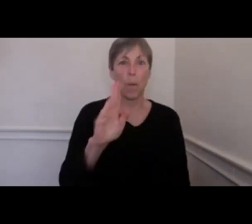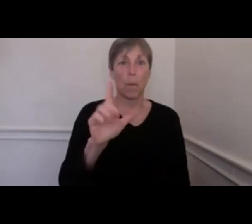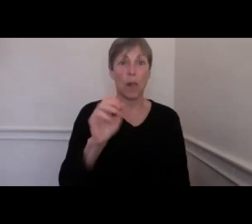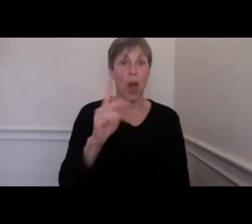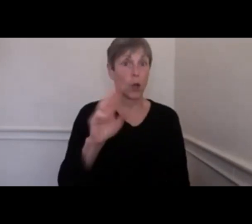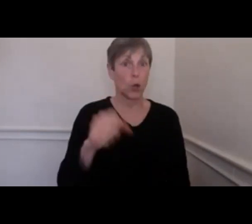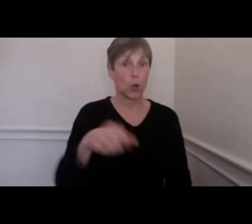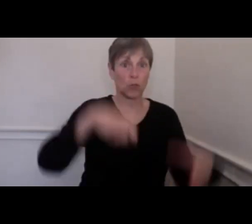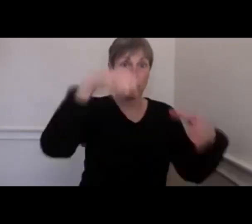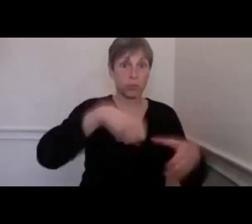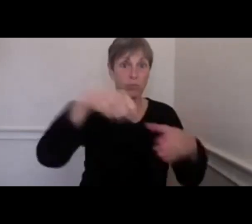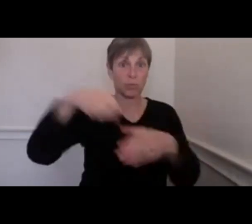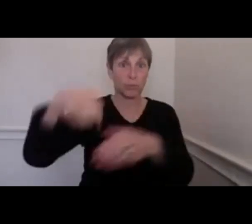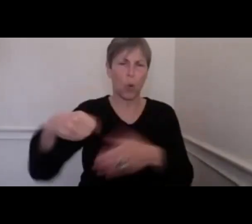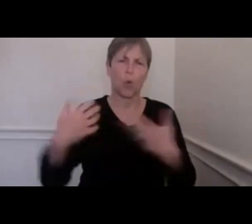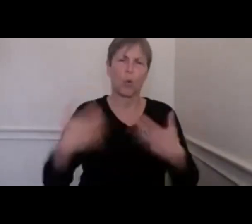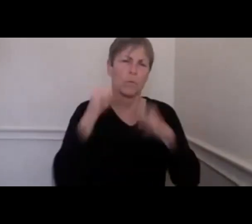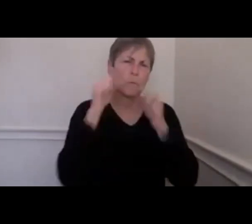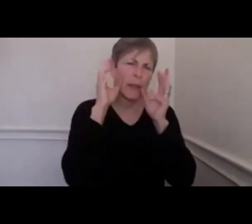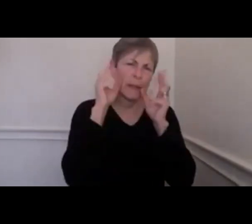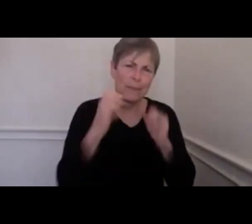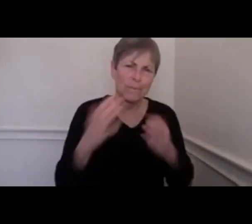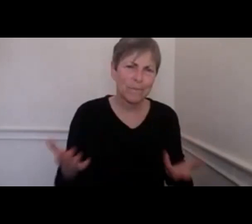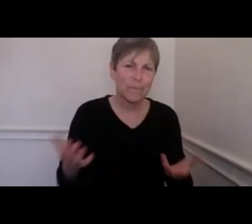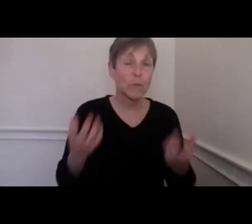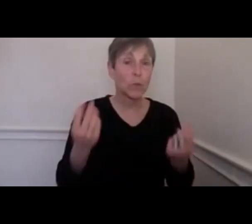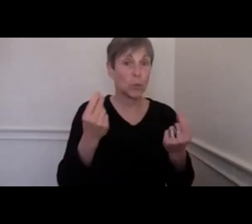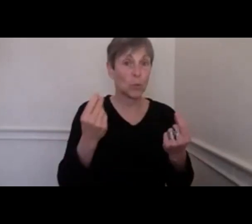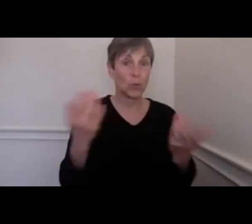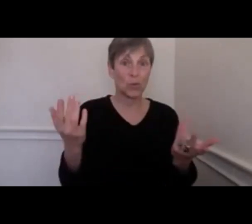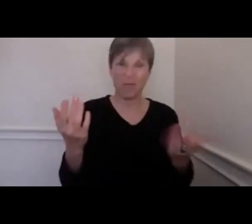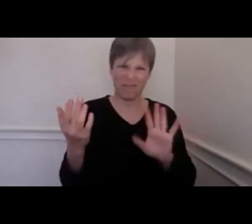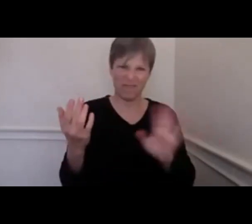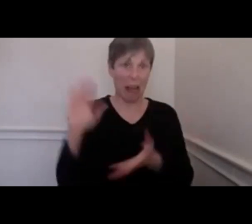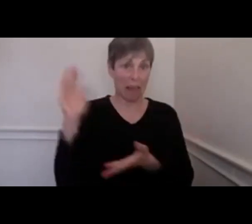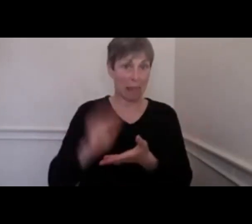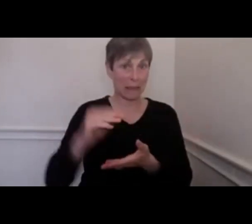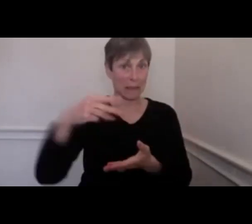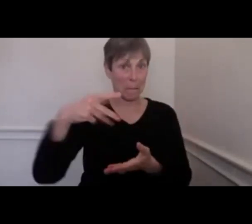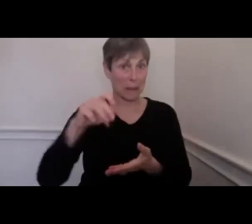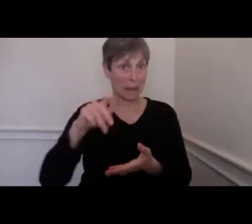amazing tools that decrease your use of single-use plastics in your life for the